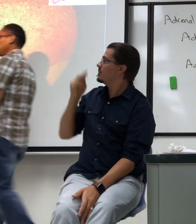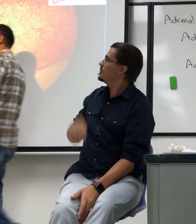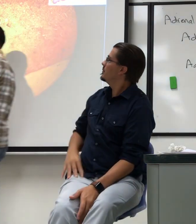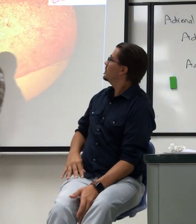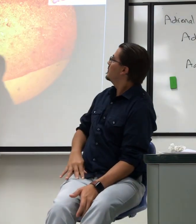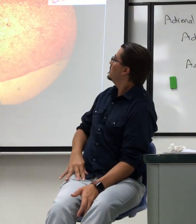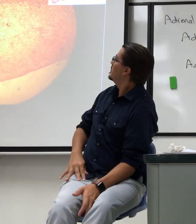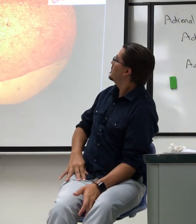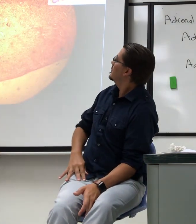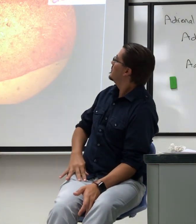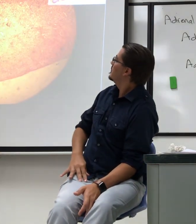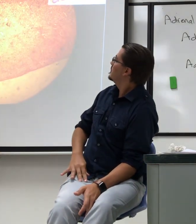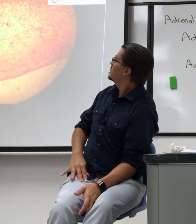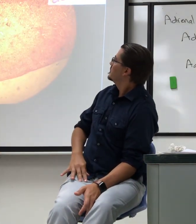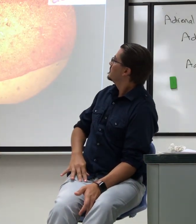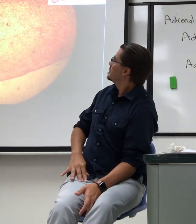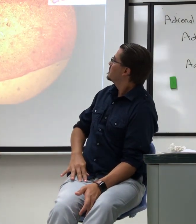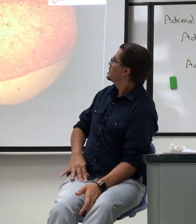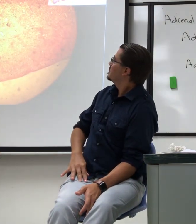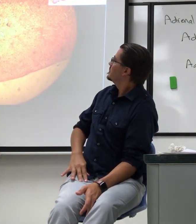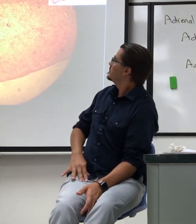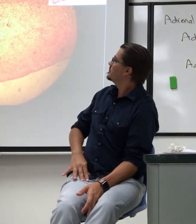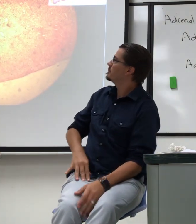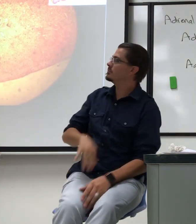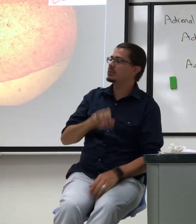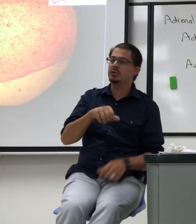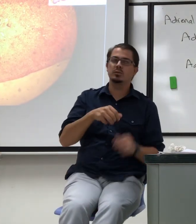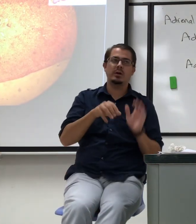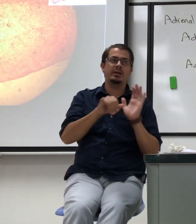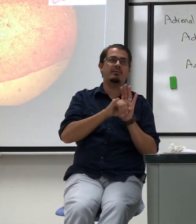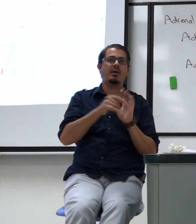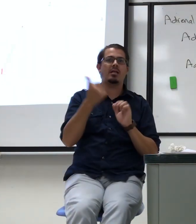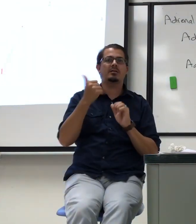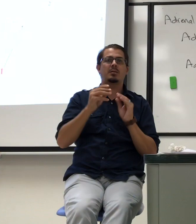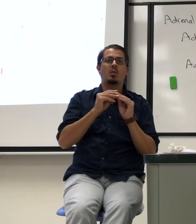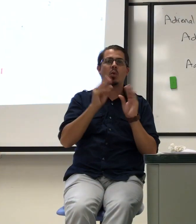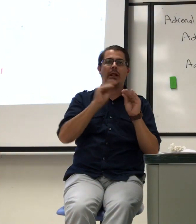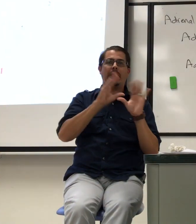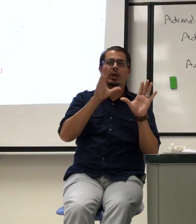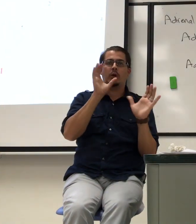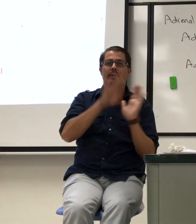Can you identify, like for example, in this clearer picture,